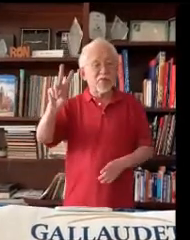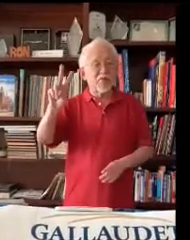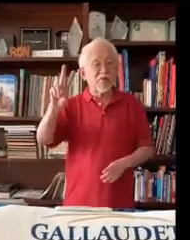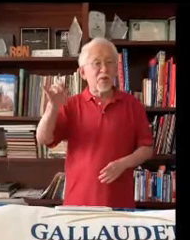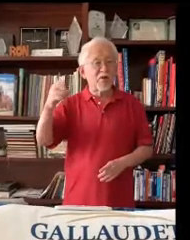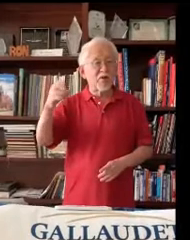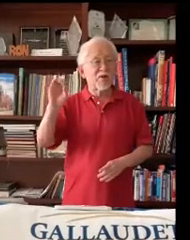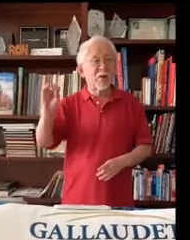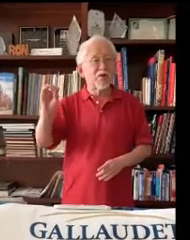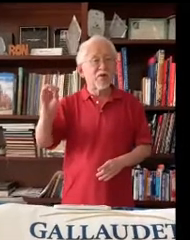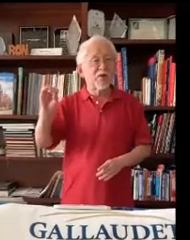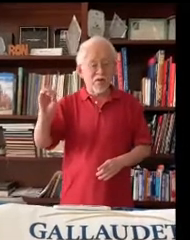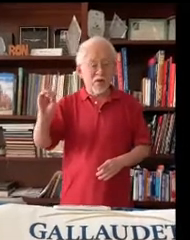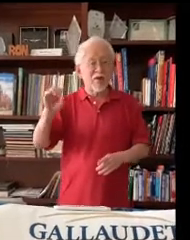45